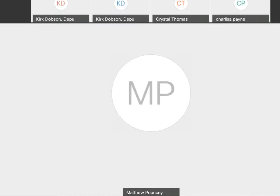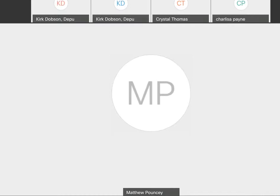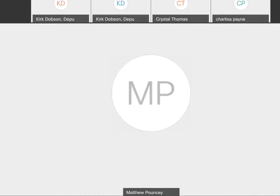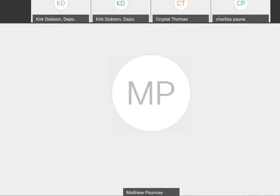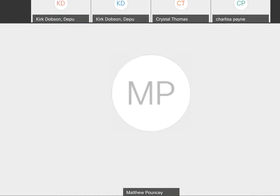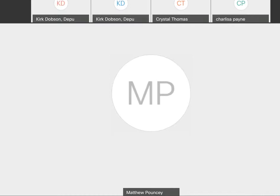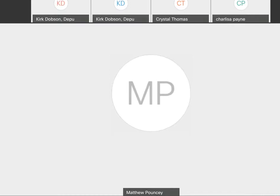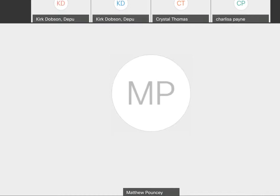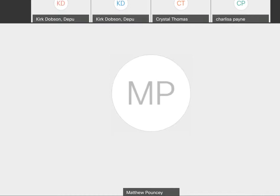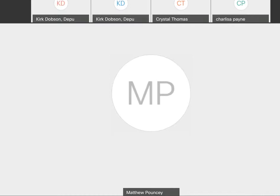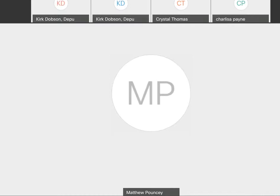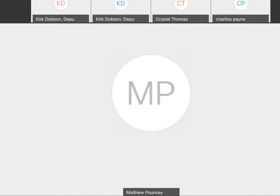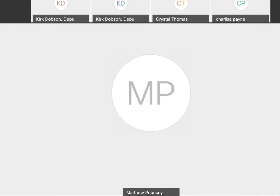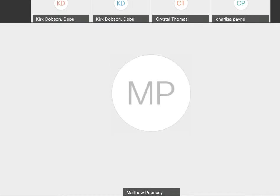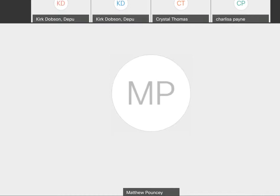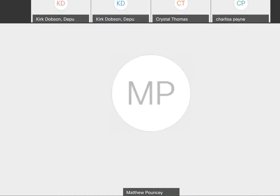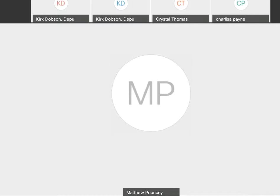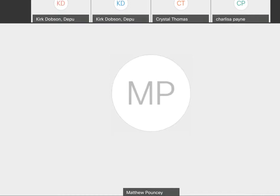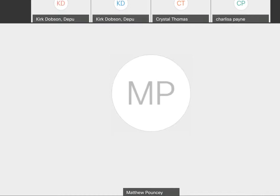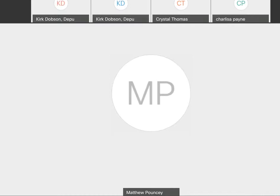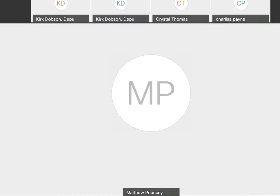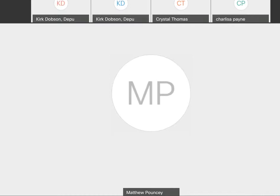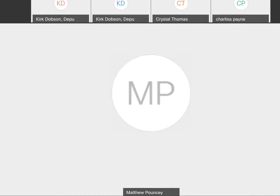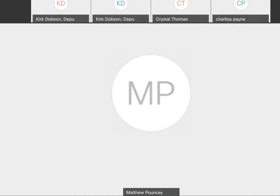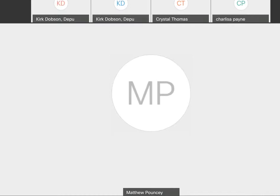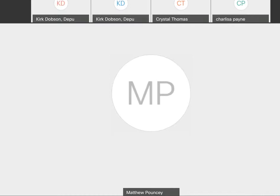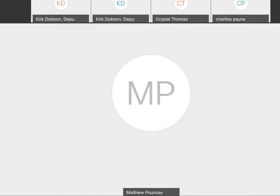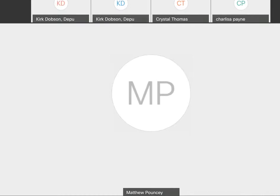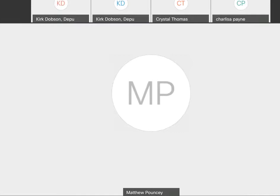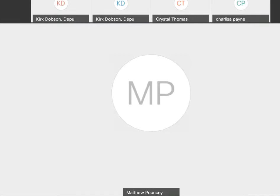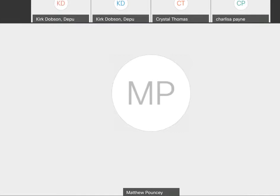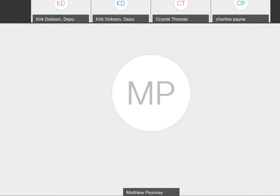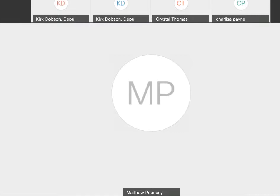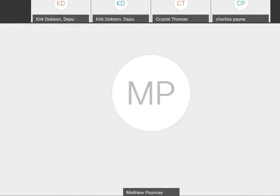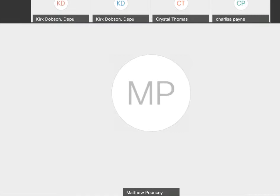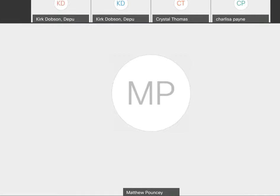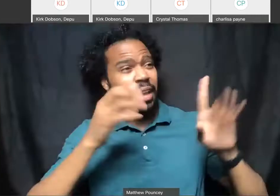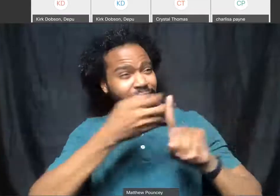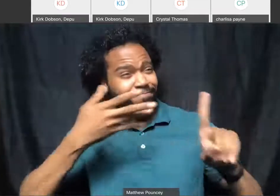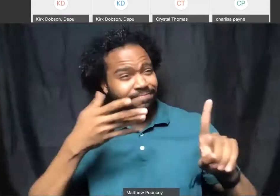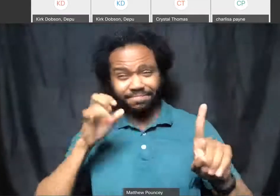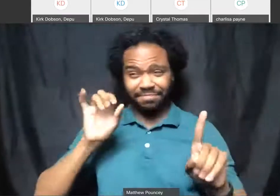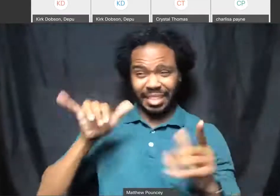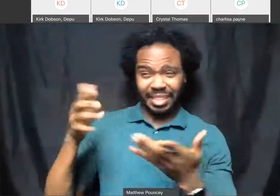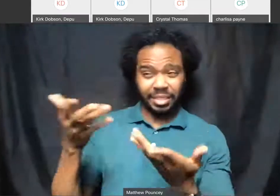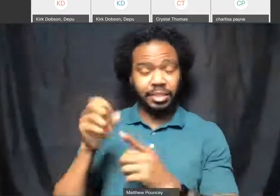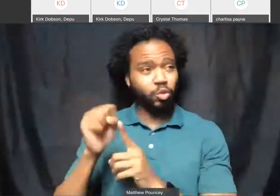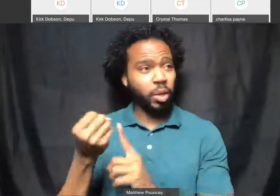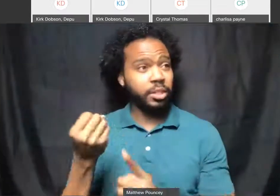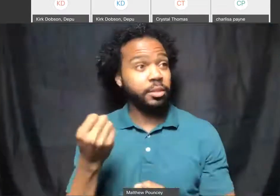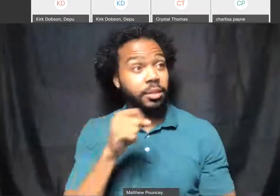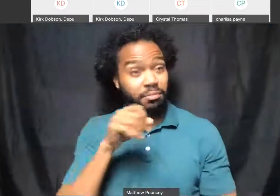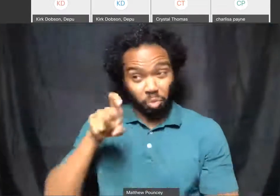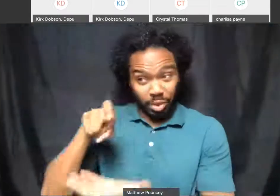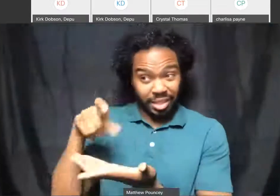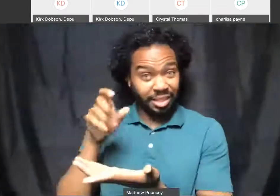messages about what is needed. Could you please clarify this, if this is needed, and if so, could you please direct